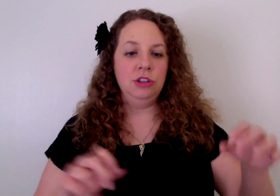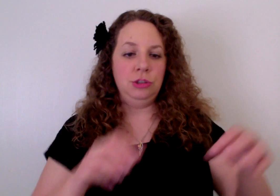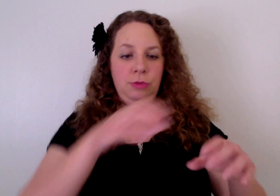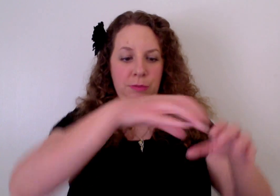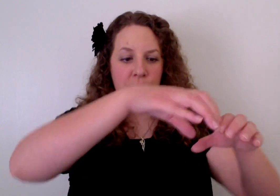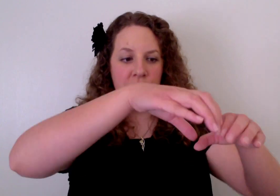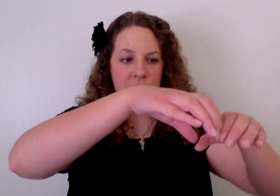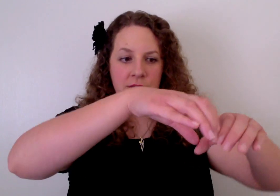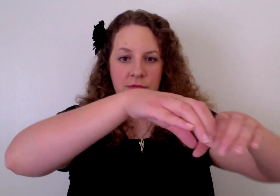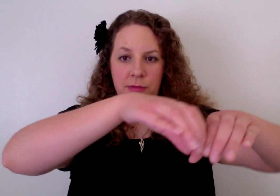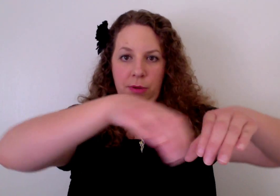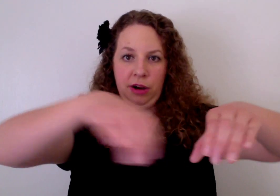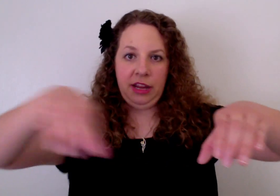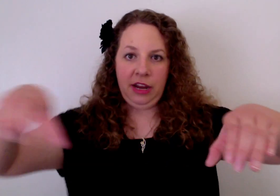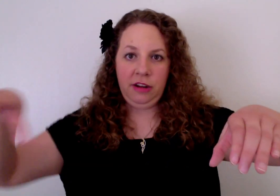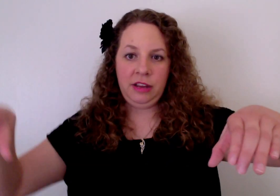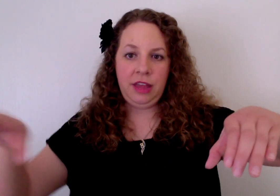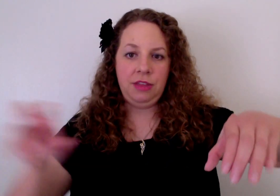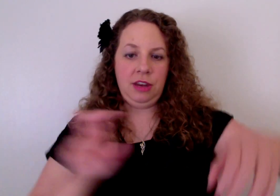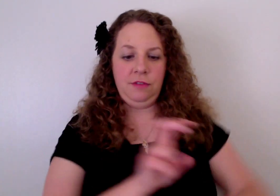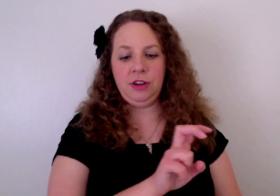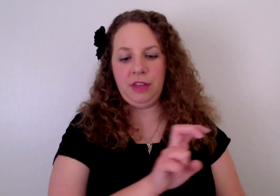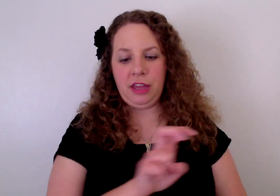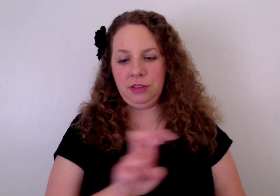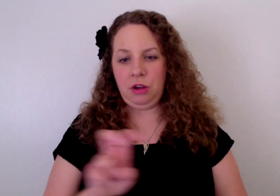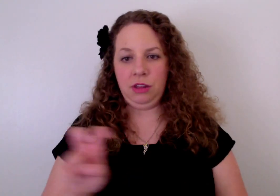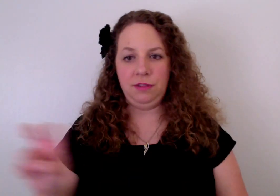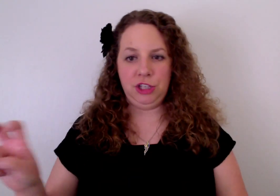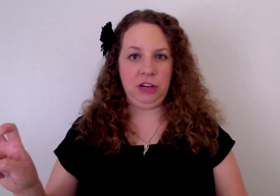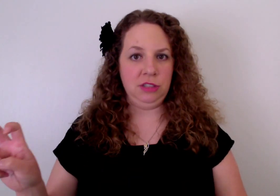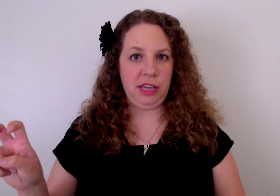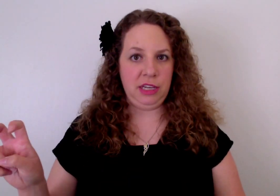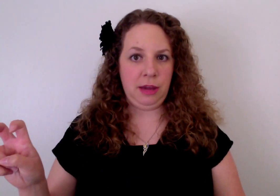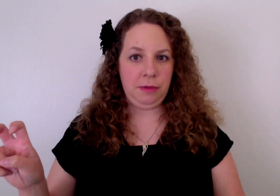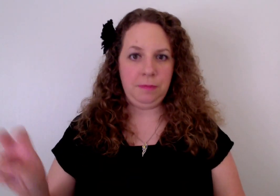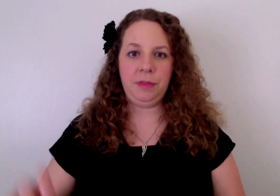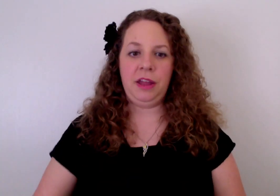So we put the bar here and then in front of that is all of the chairs lined up, okay?